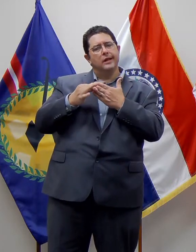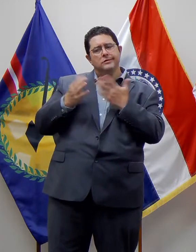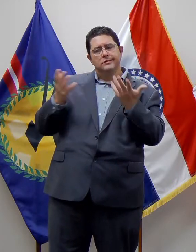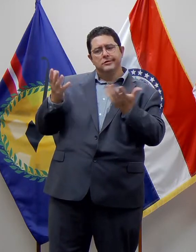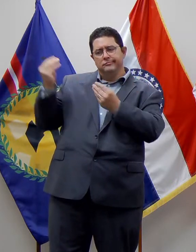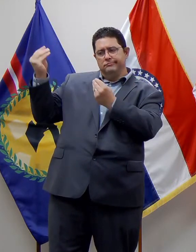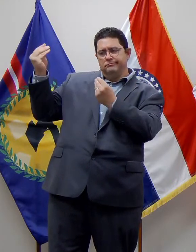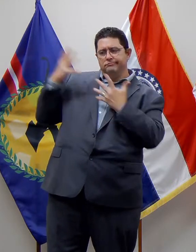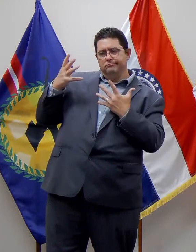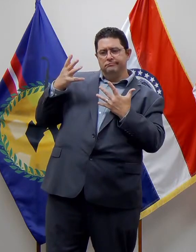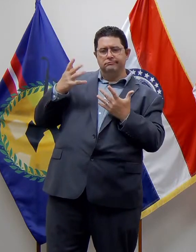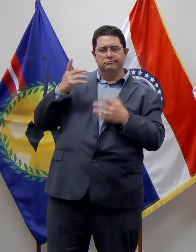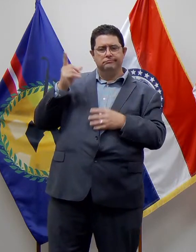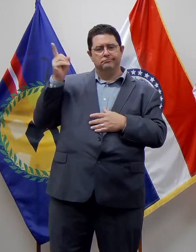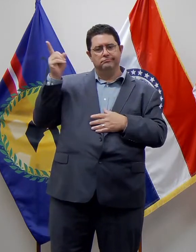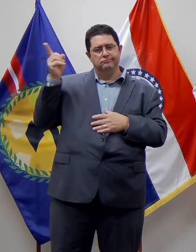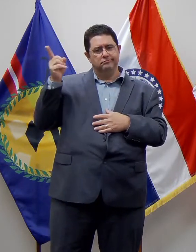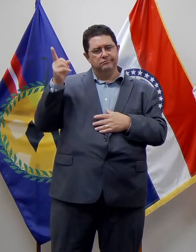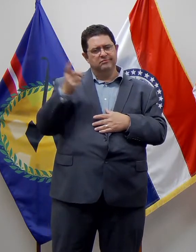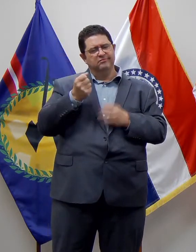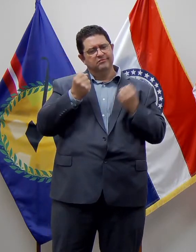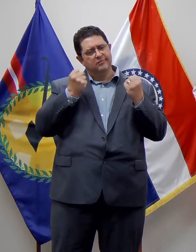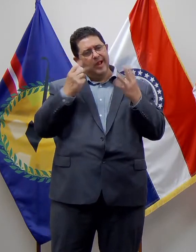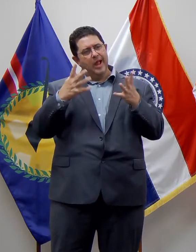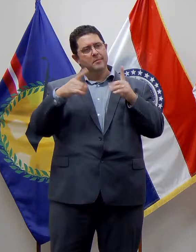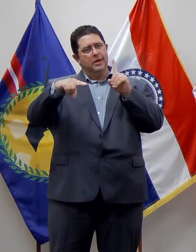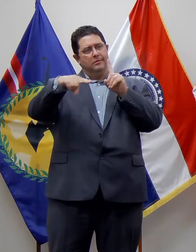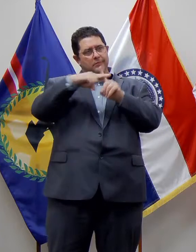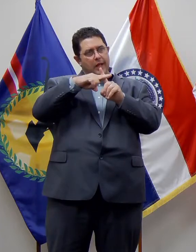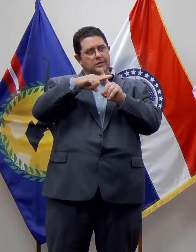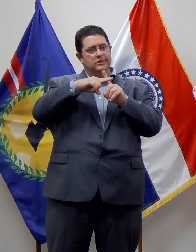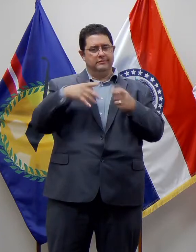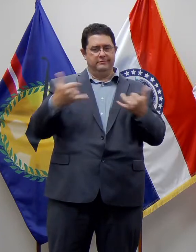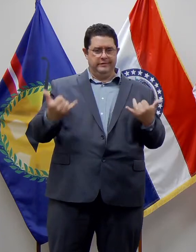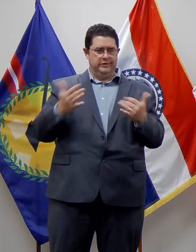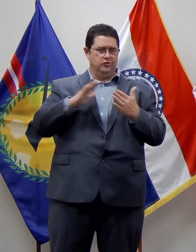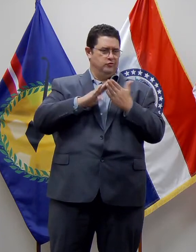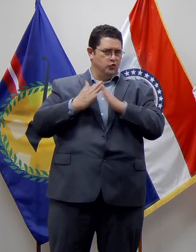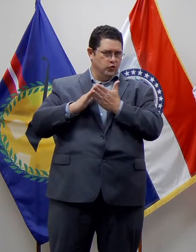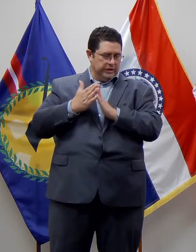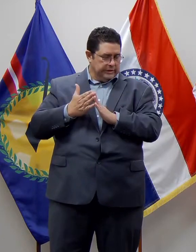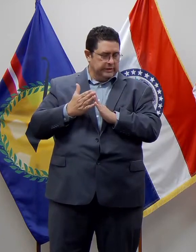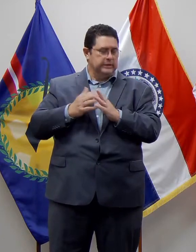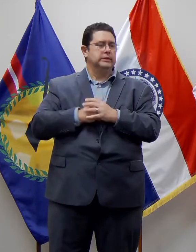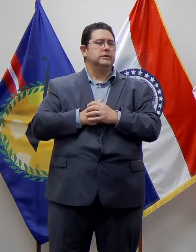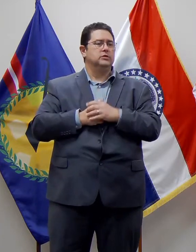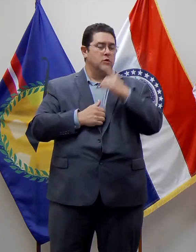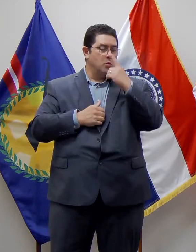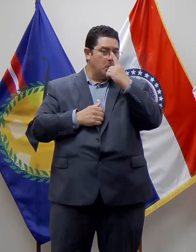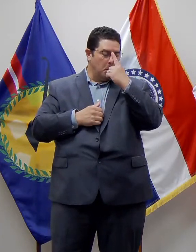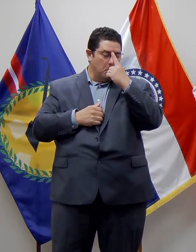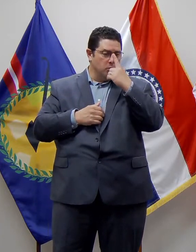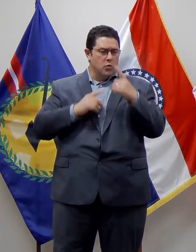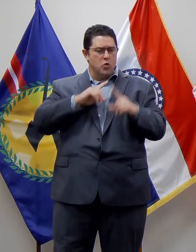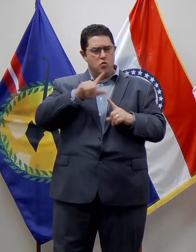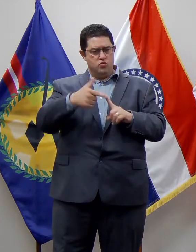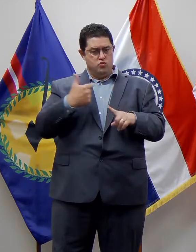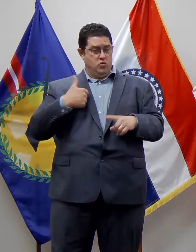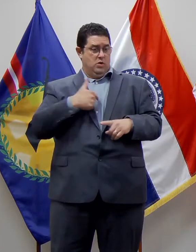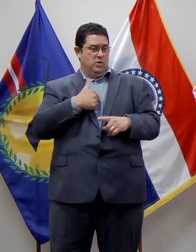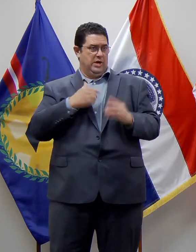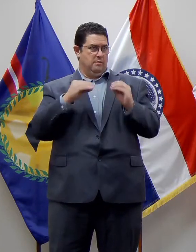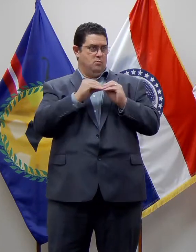by the number of cases in the community and the trend of those cases. And that's the primary issue. When we get more